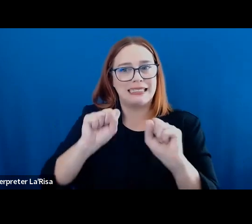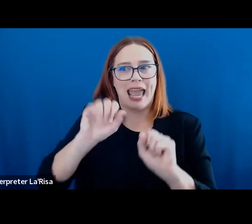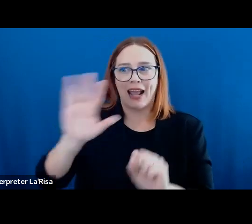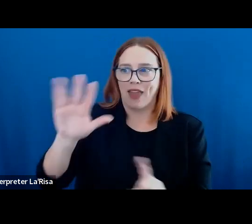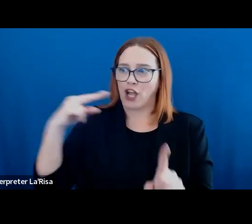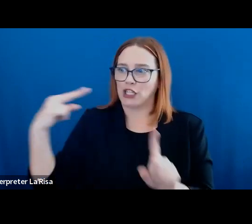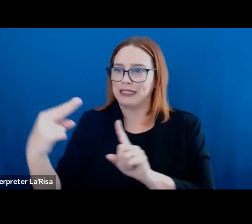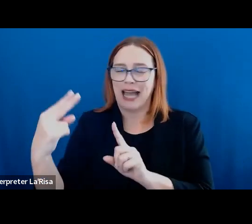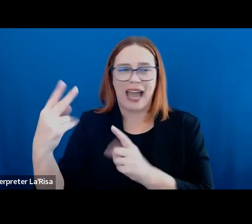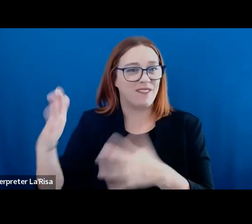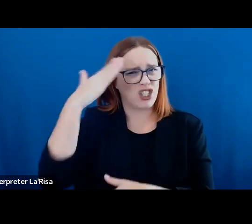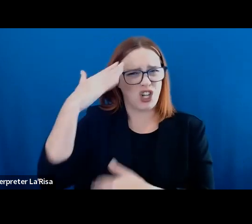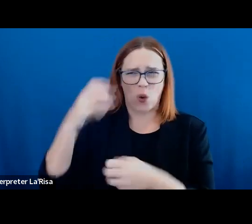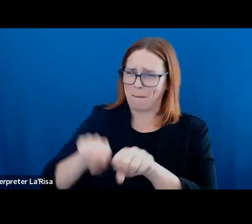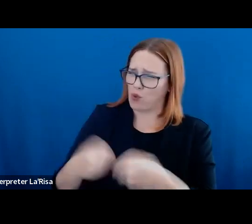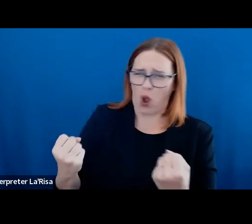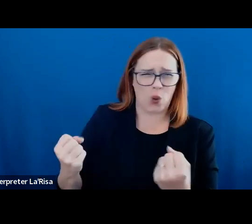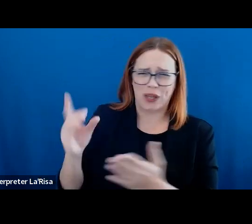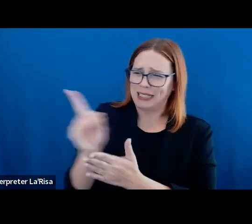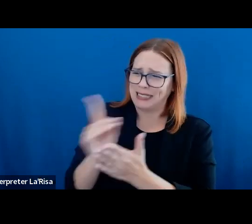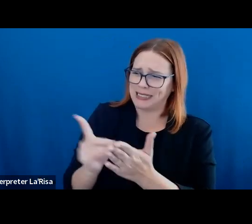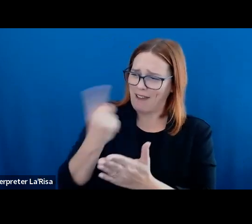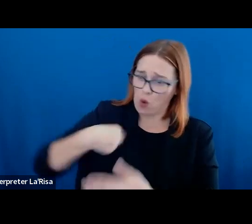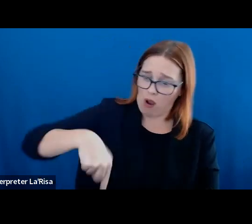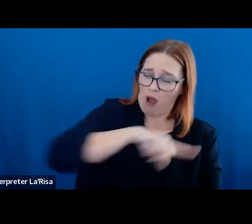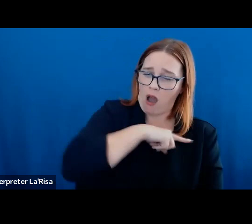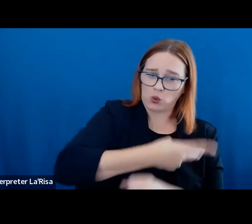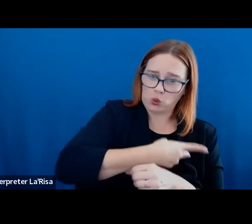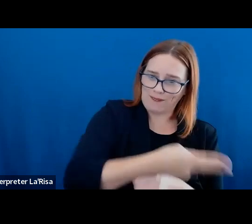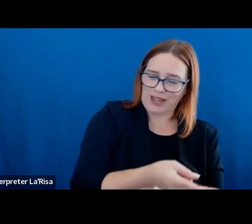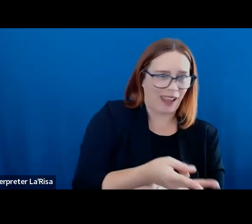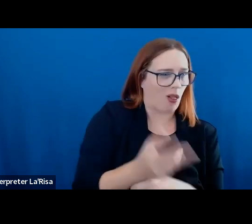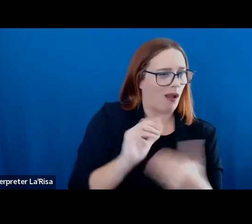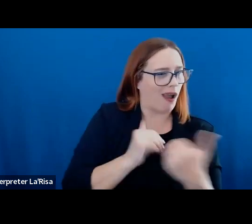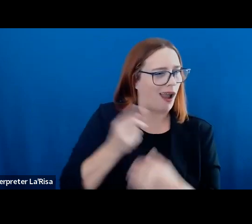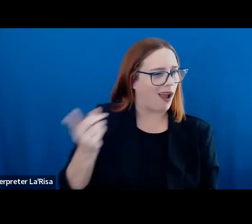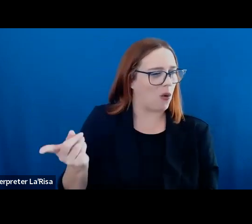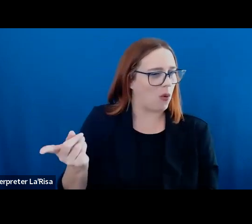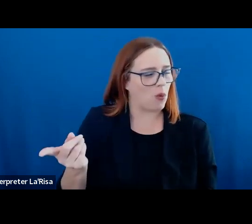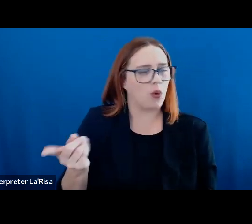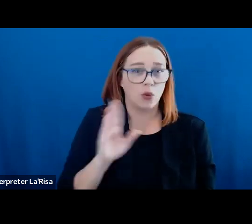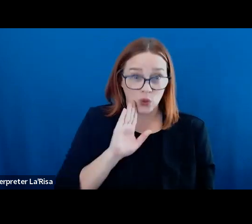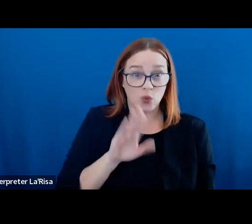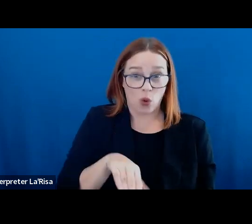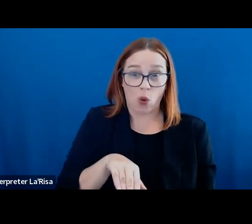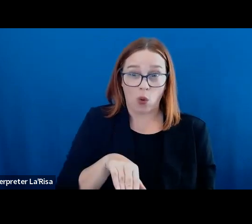broken and designed for us to fail in. And so I